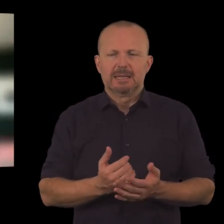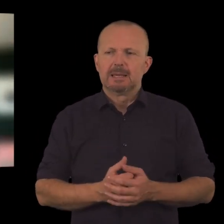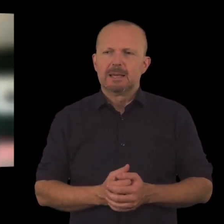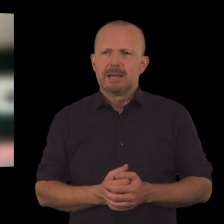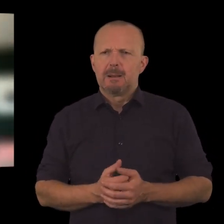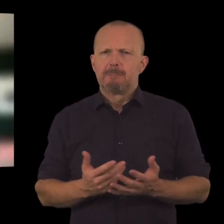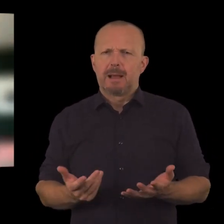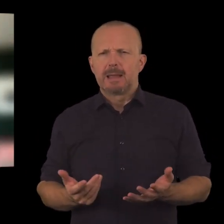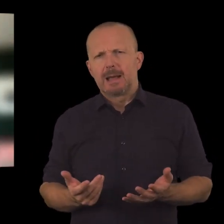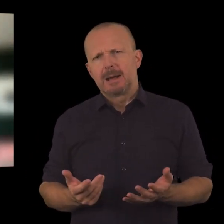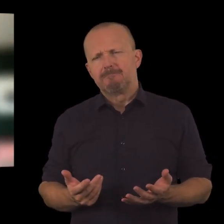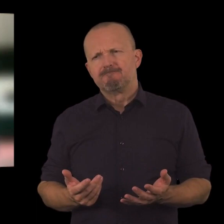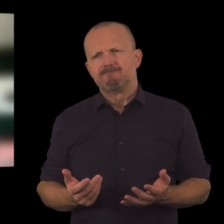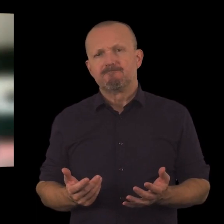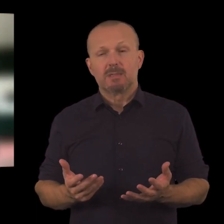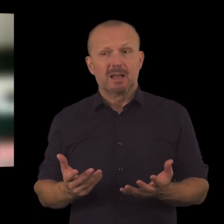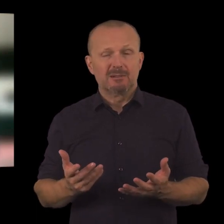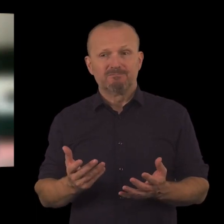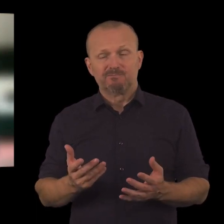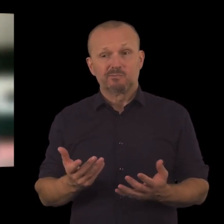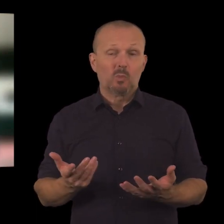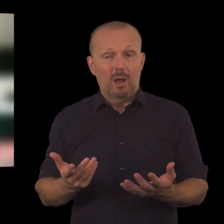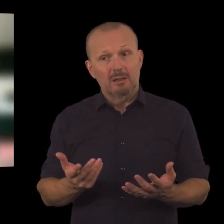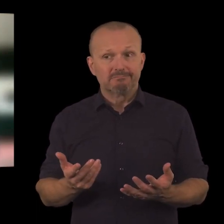But what I